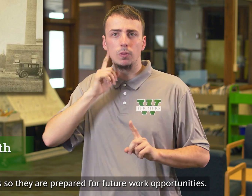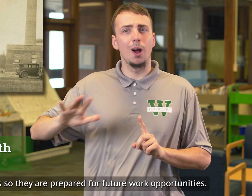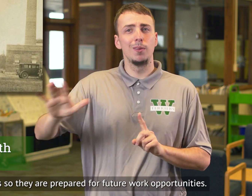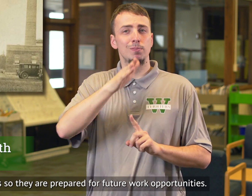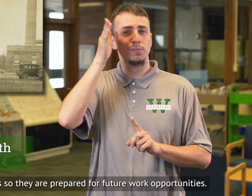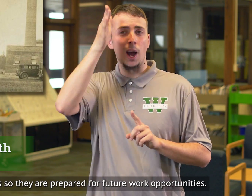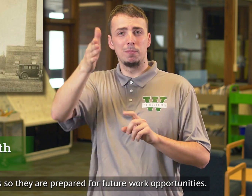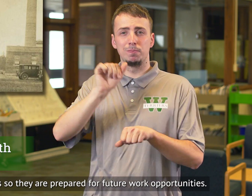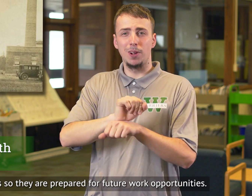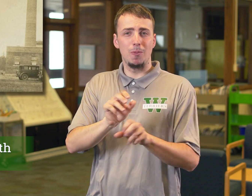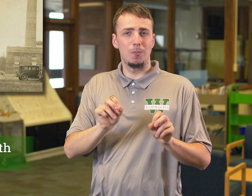opportunities.